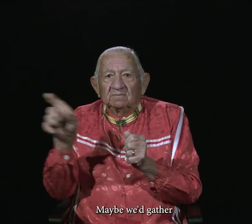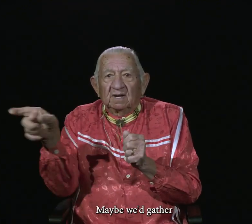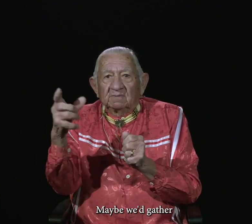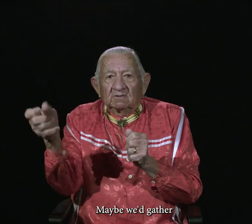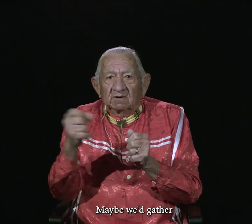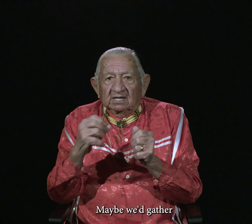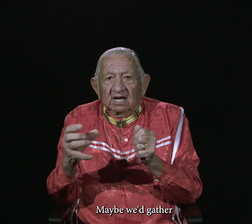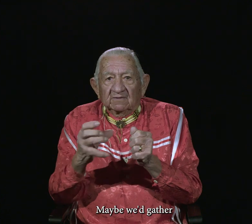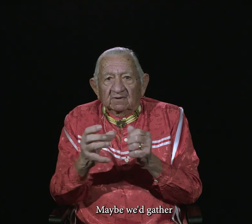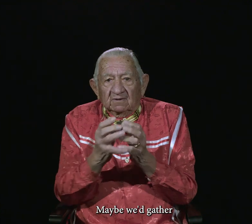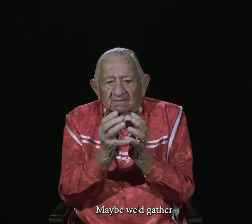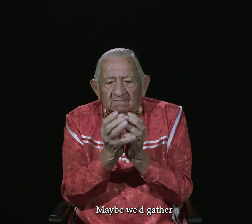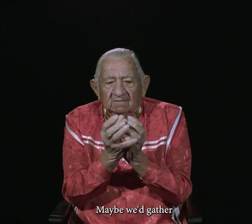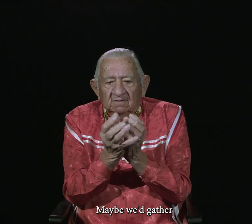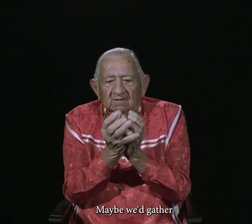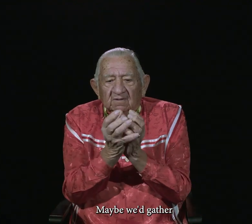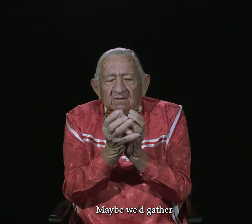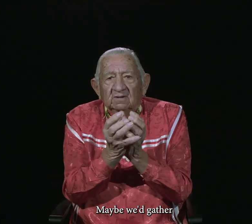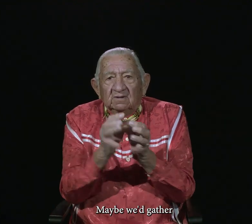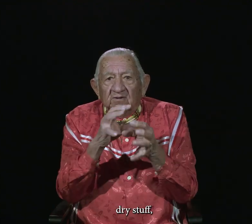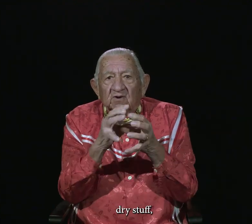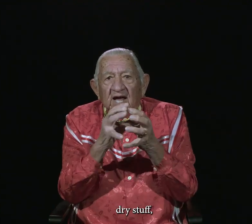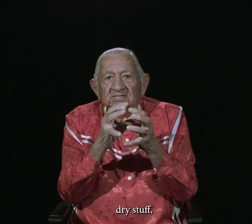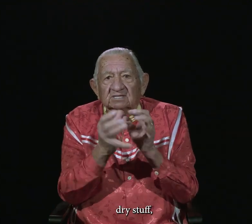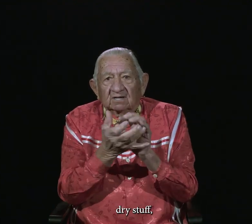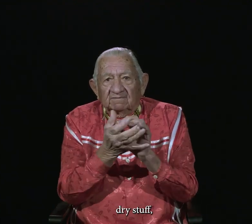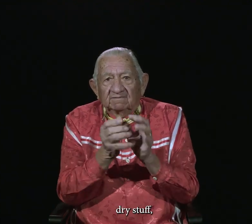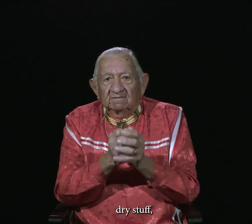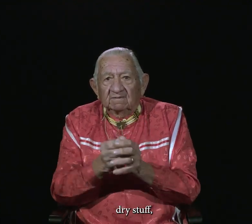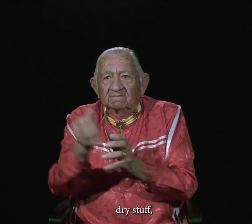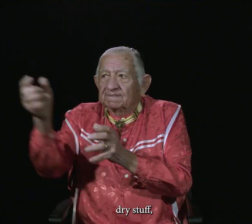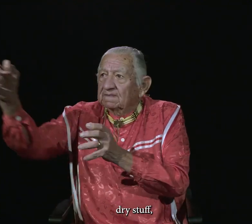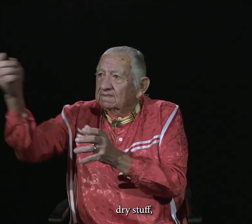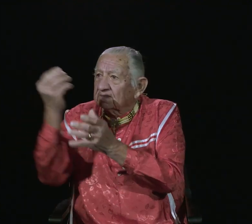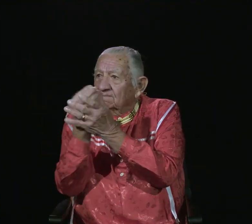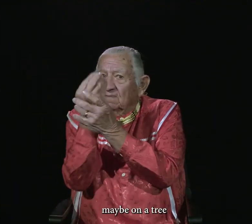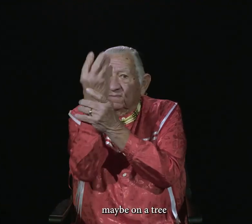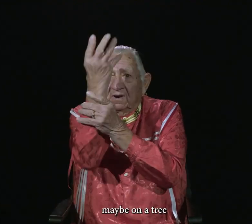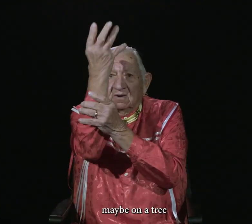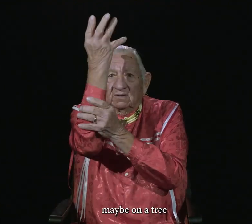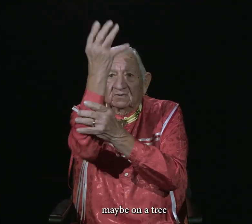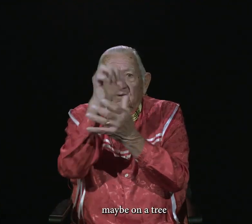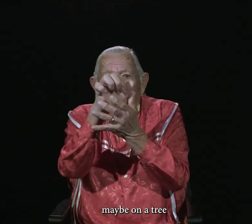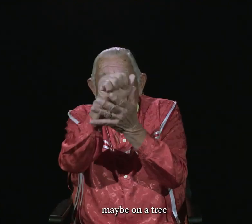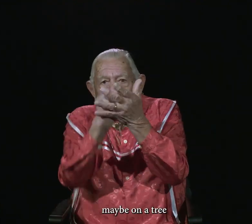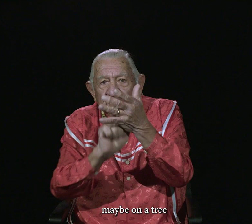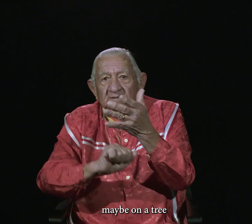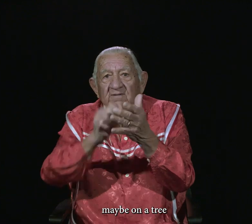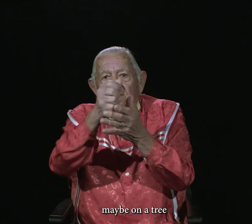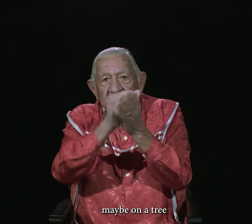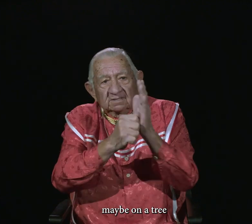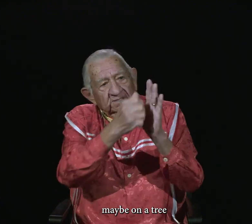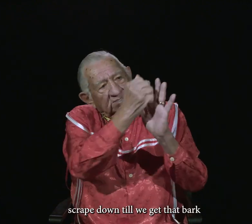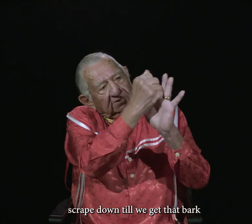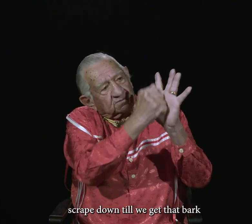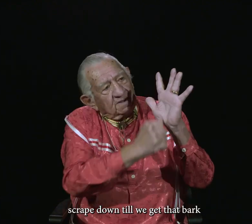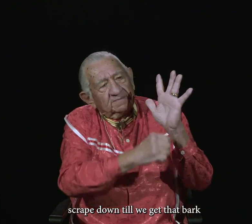Maybe we would gather dry stuff, maybe on a tree, scrape